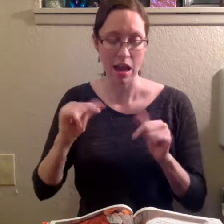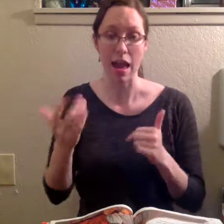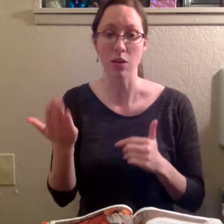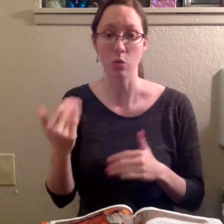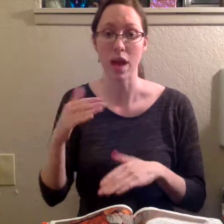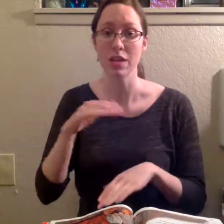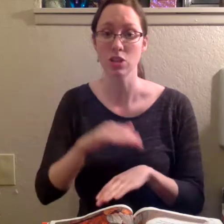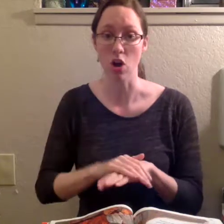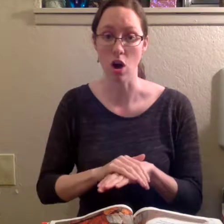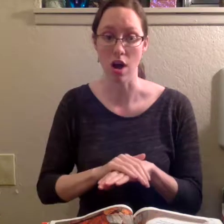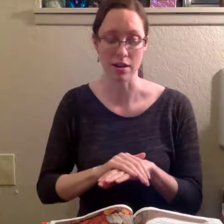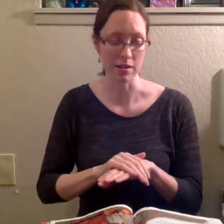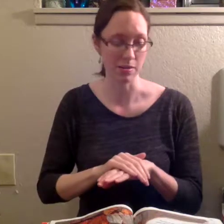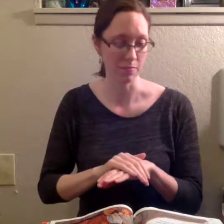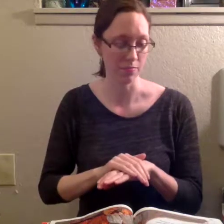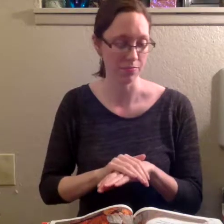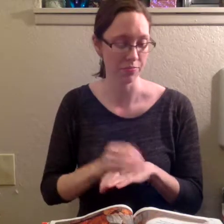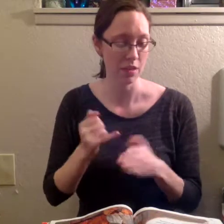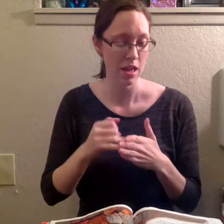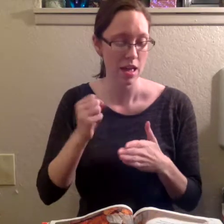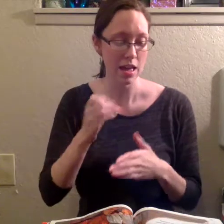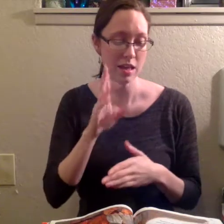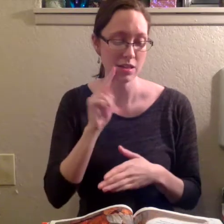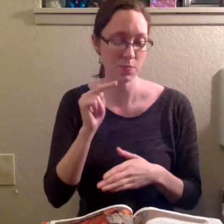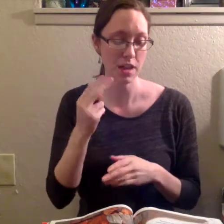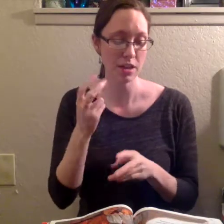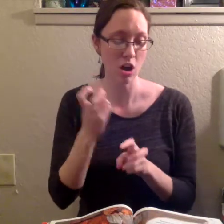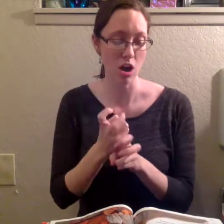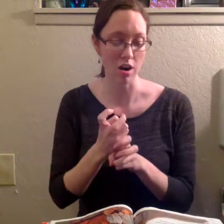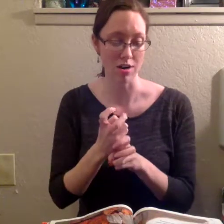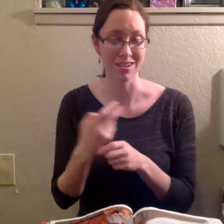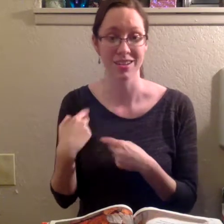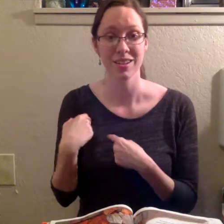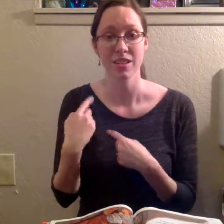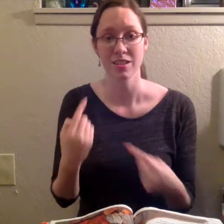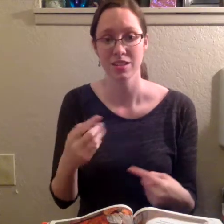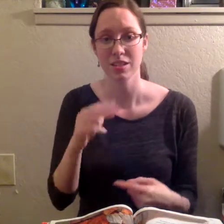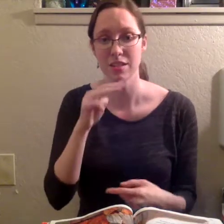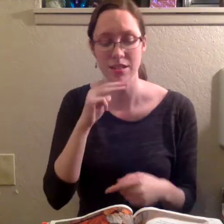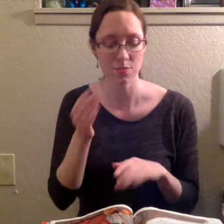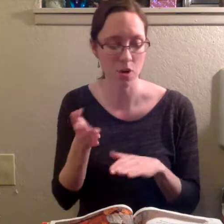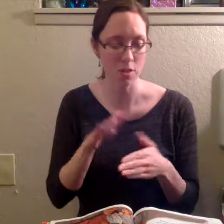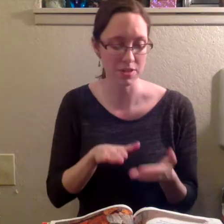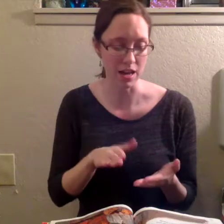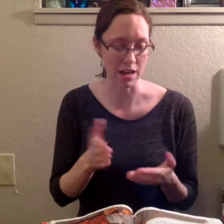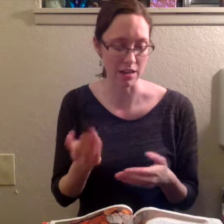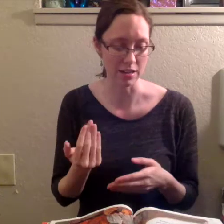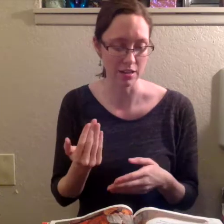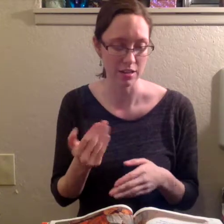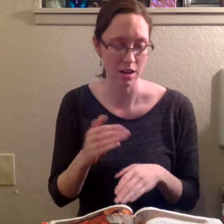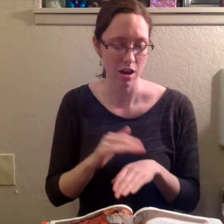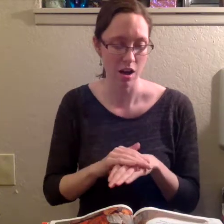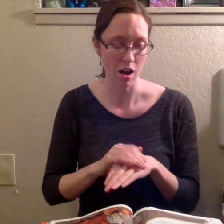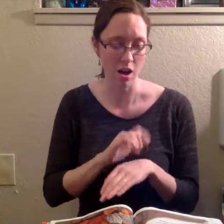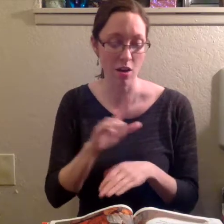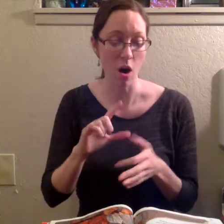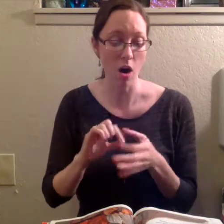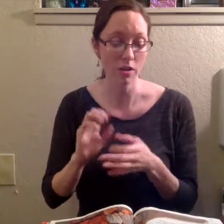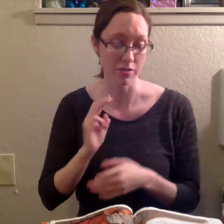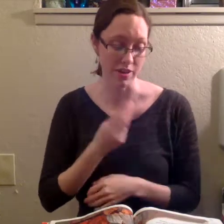and went on. "It's been hard since Mom died, on all of